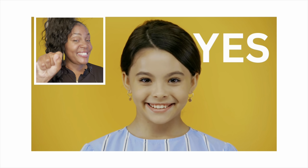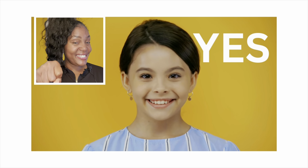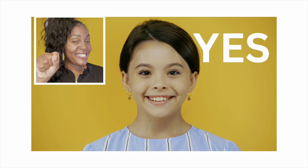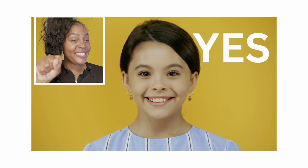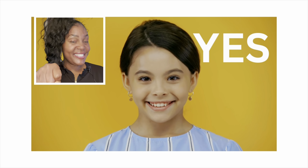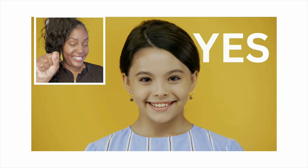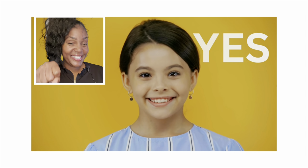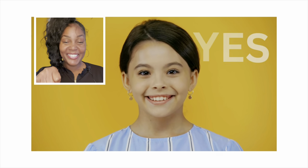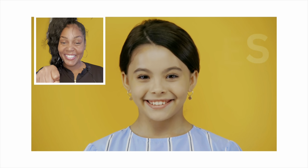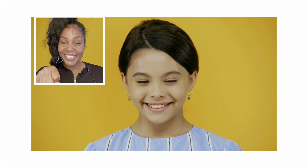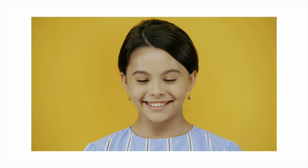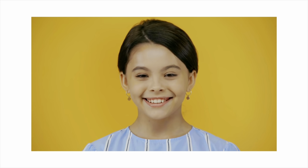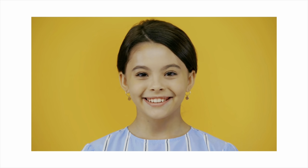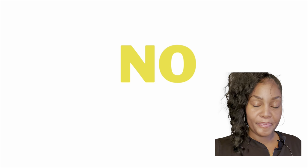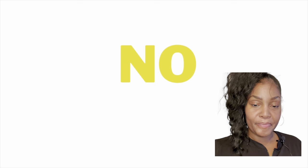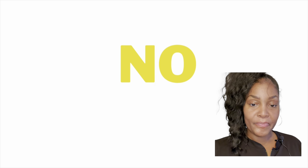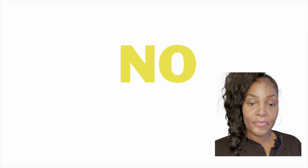Yes.